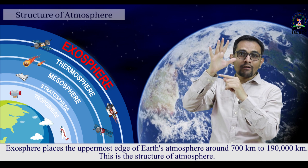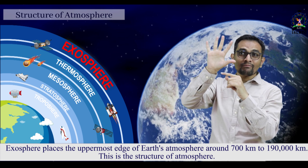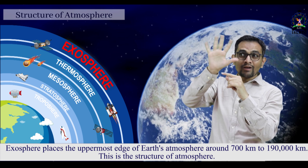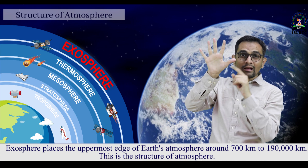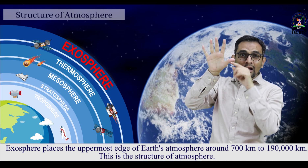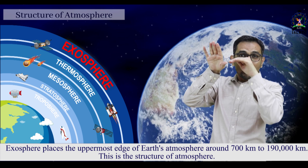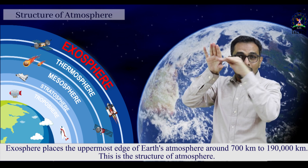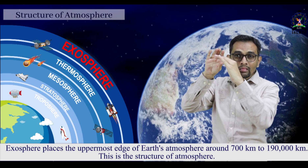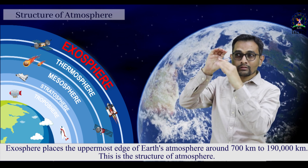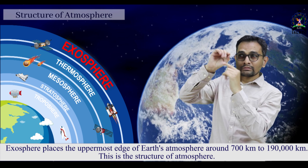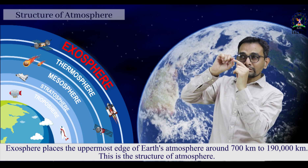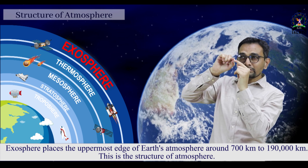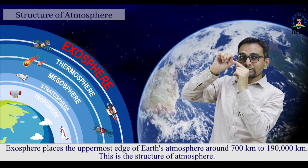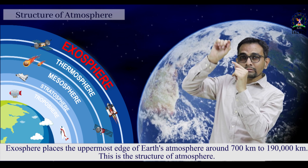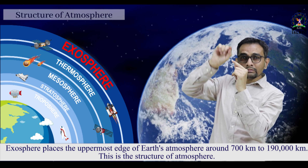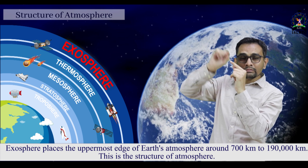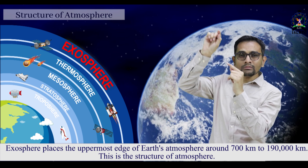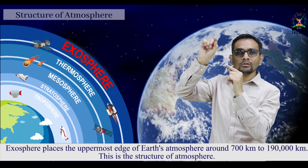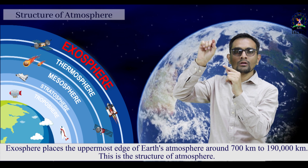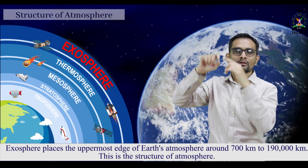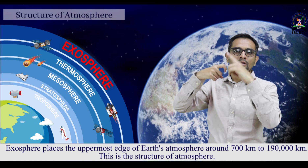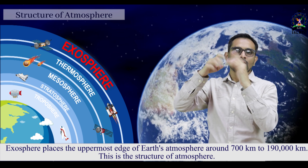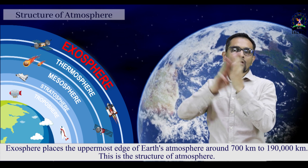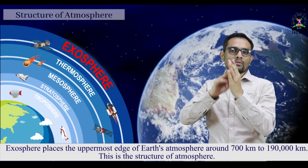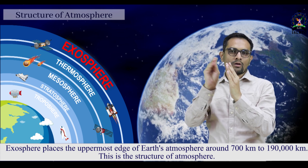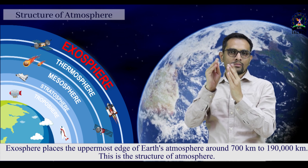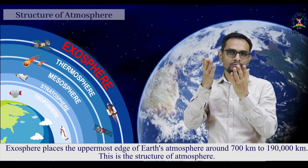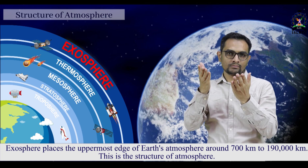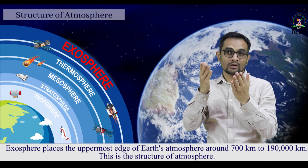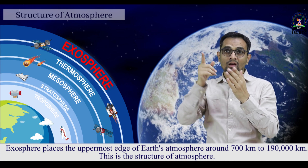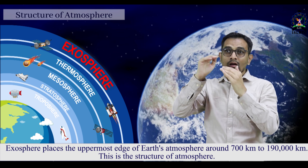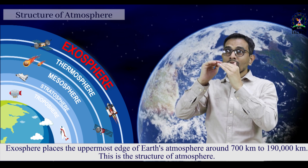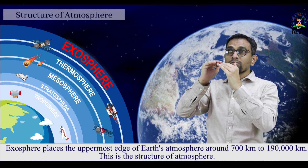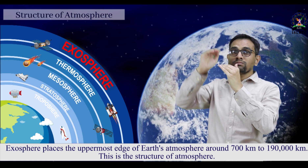This is the structure of atmosphere.